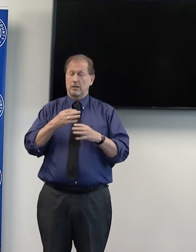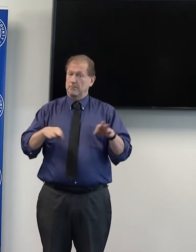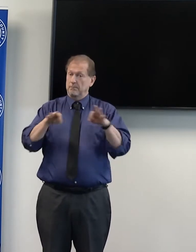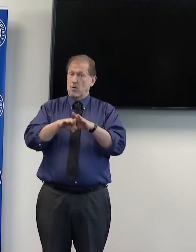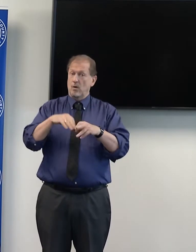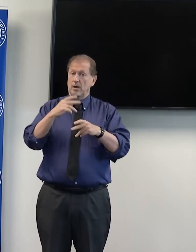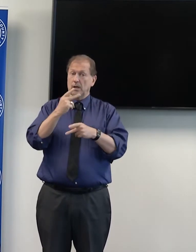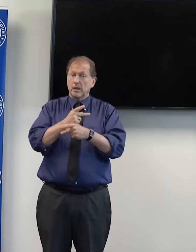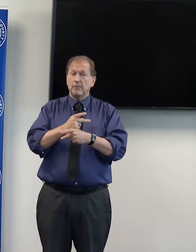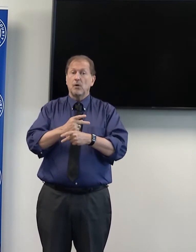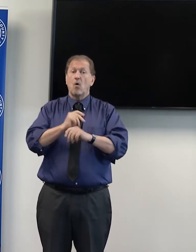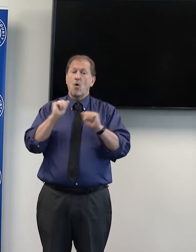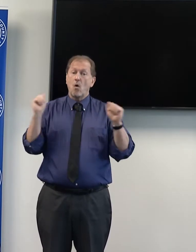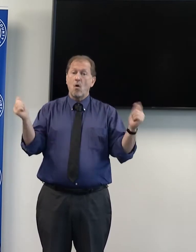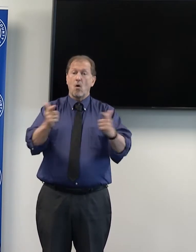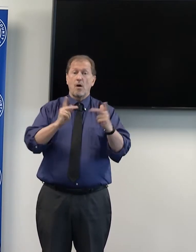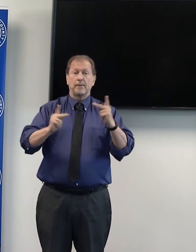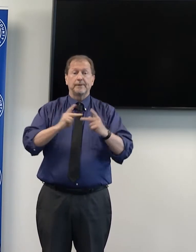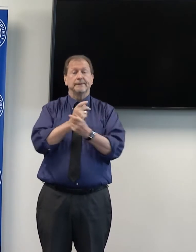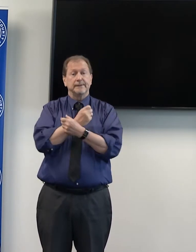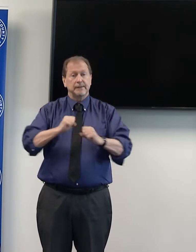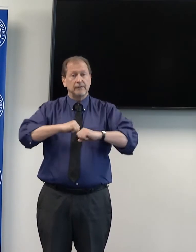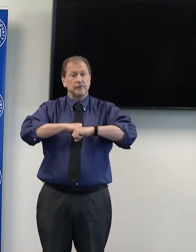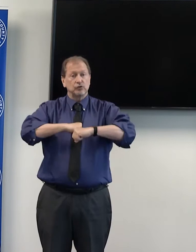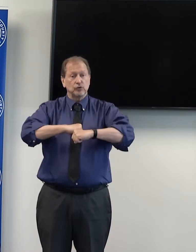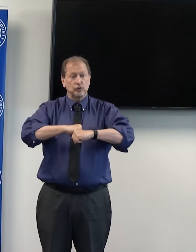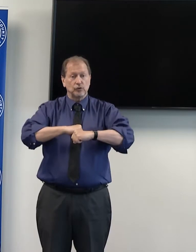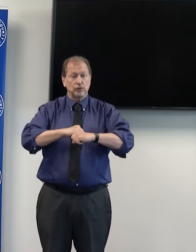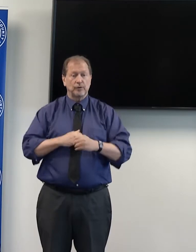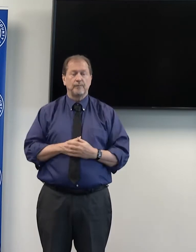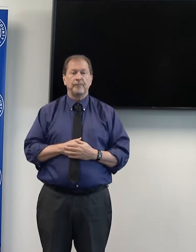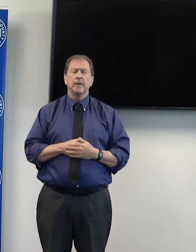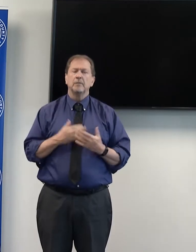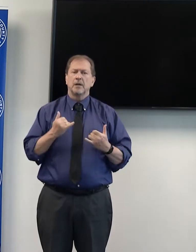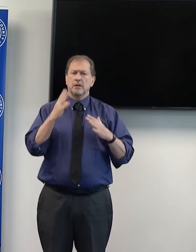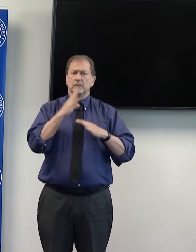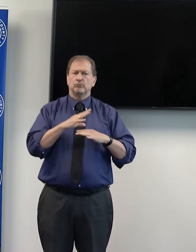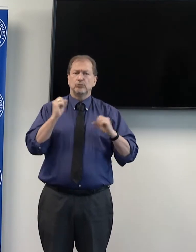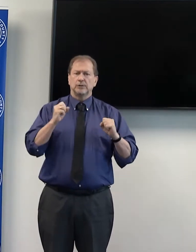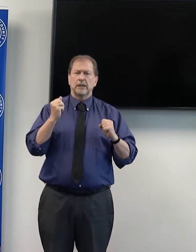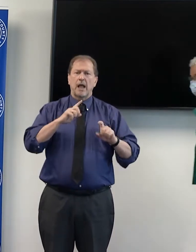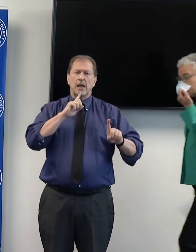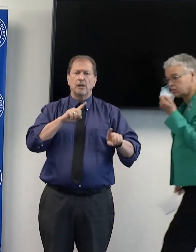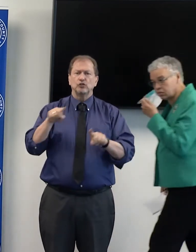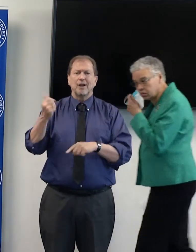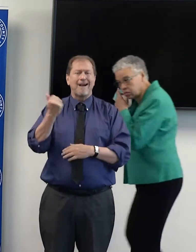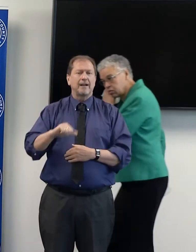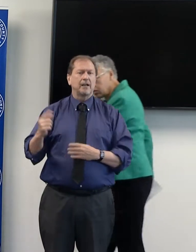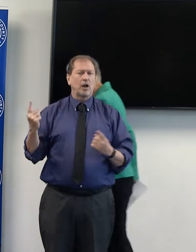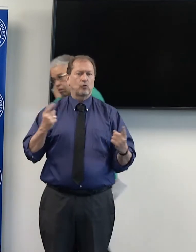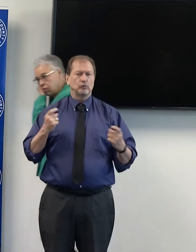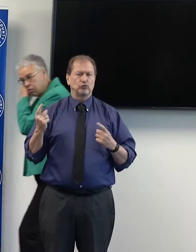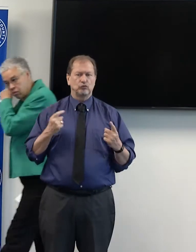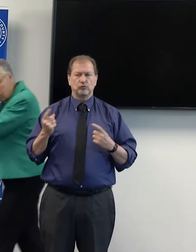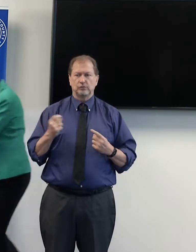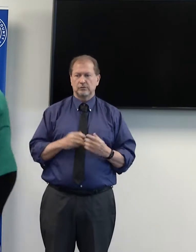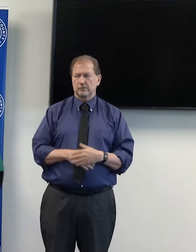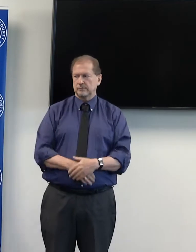of our residents in mind. And with that, I'll turn it over to Madam President for questions. Thank you.